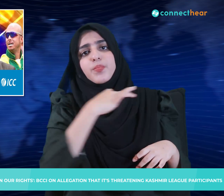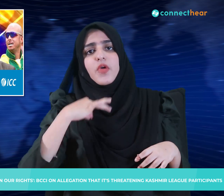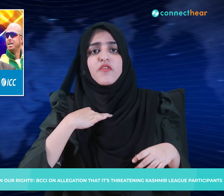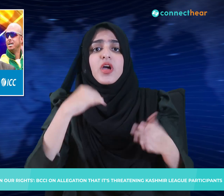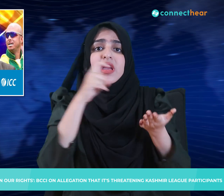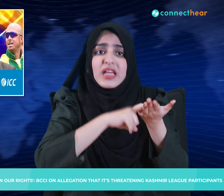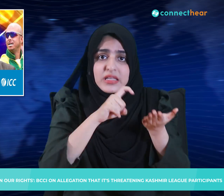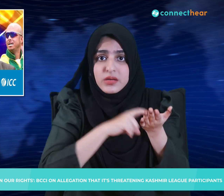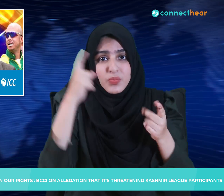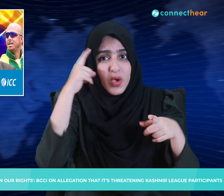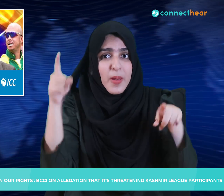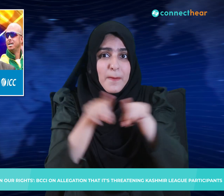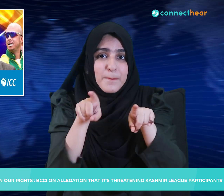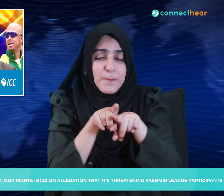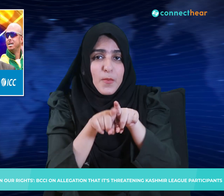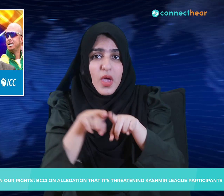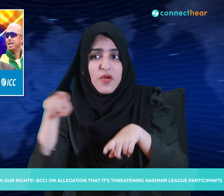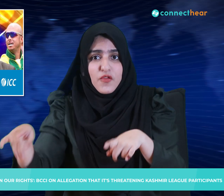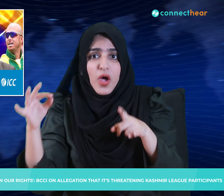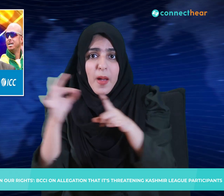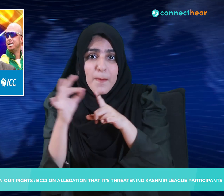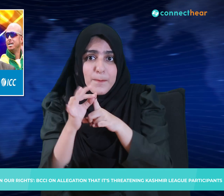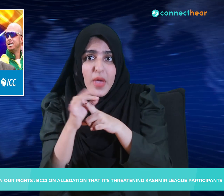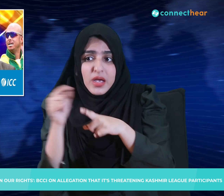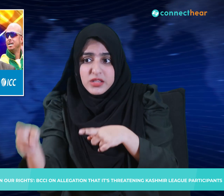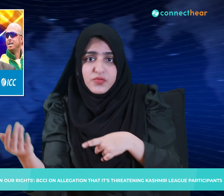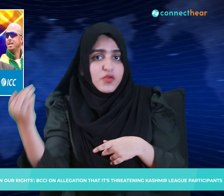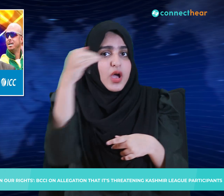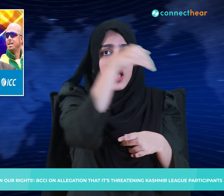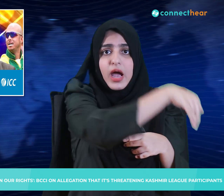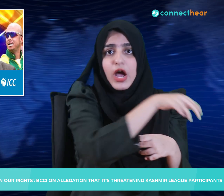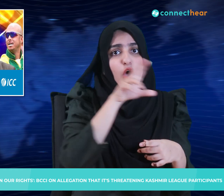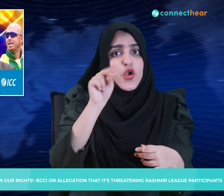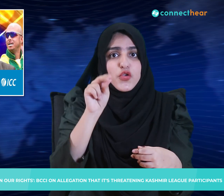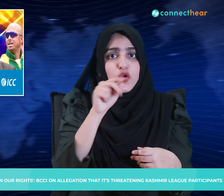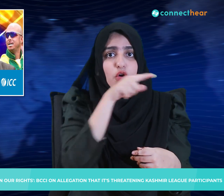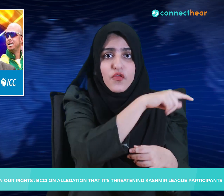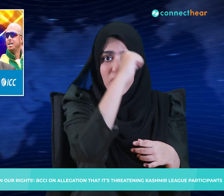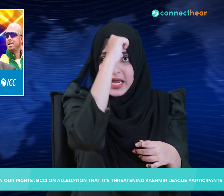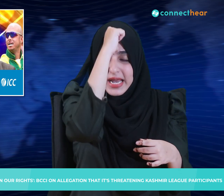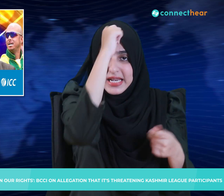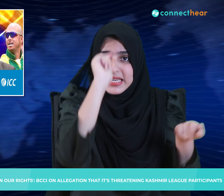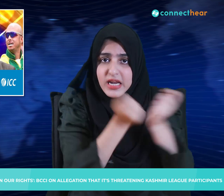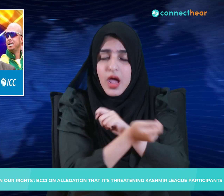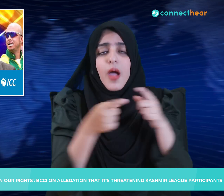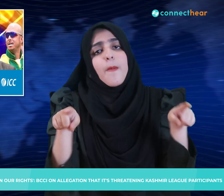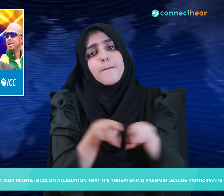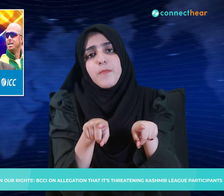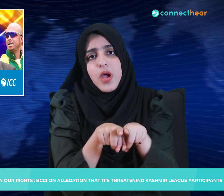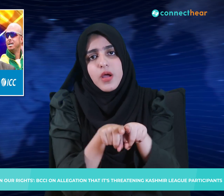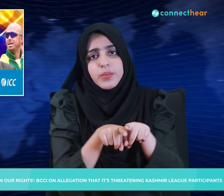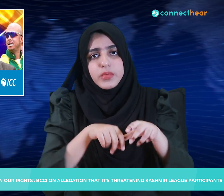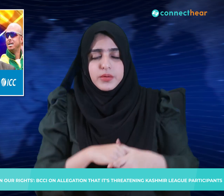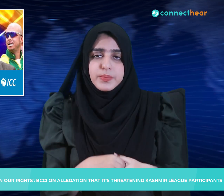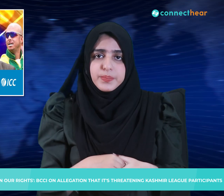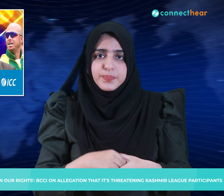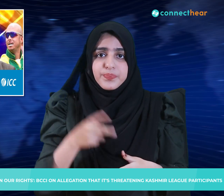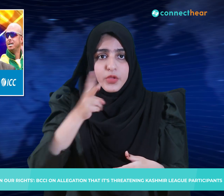matter and no different than the restriction on Pakistani origin players from participating in the Indian Premier League.